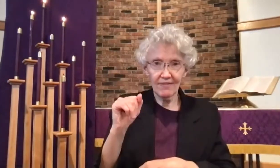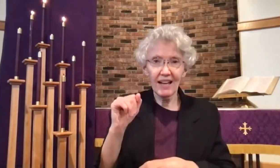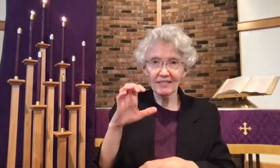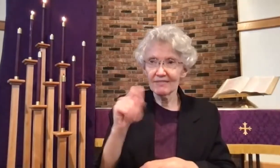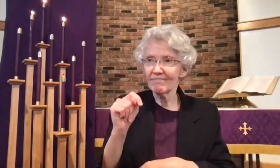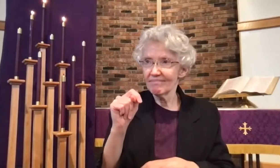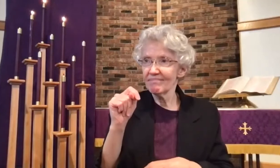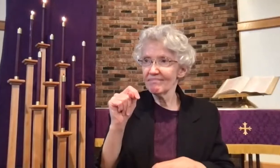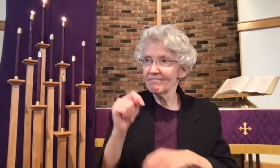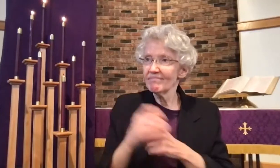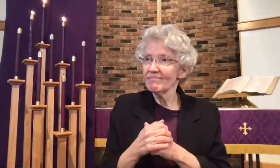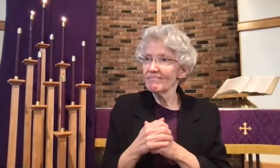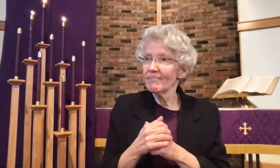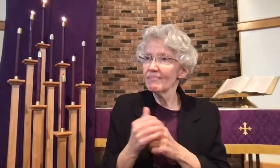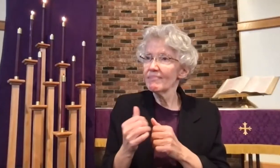Now, researchers have found